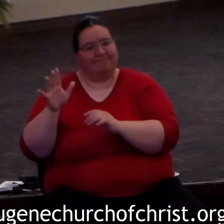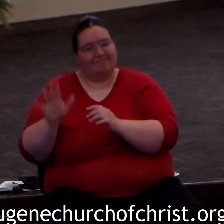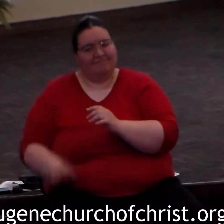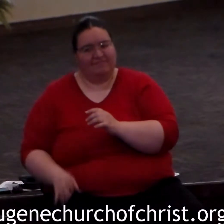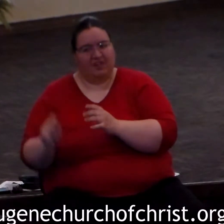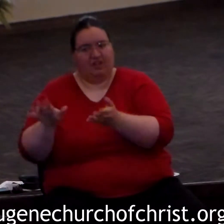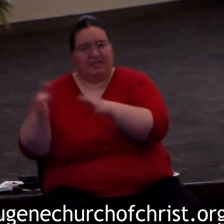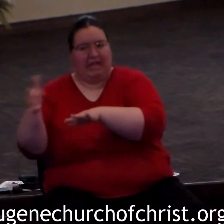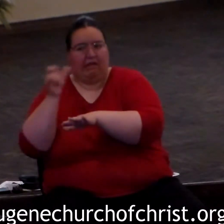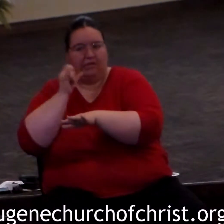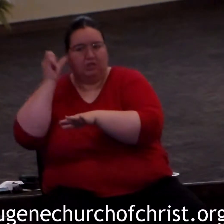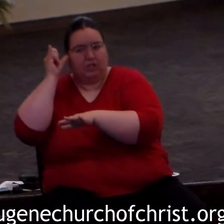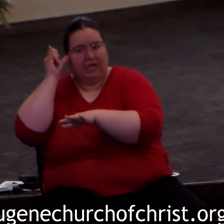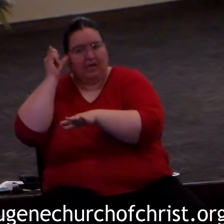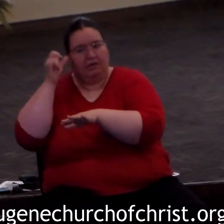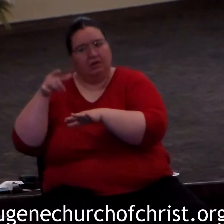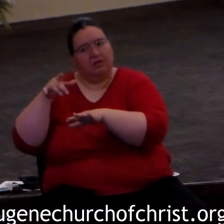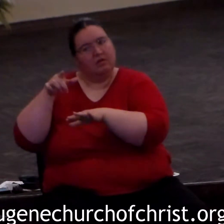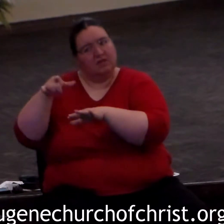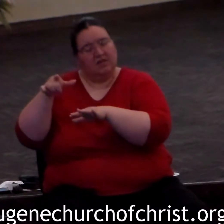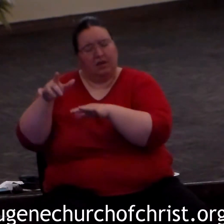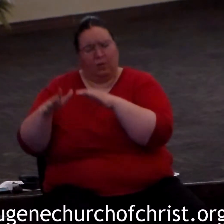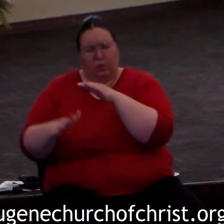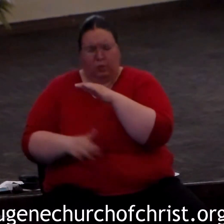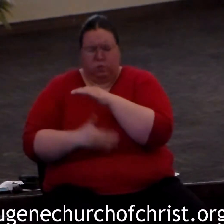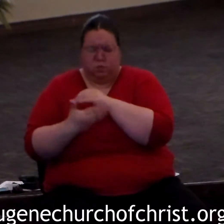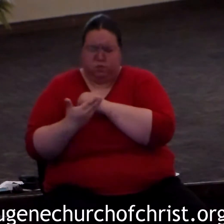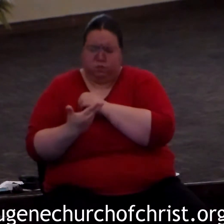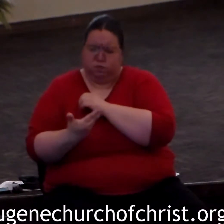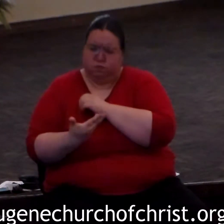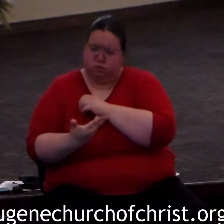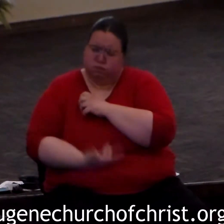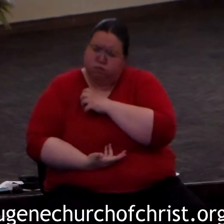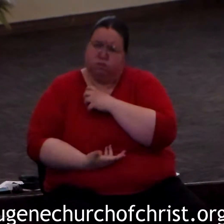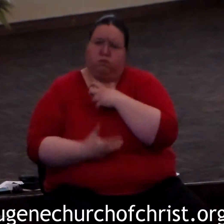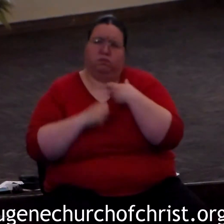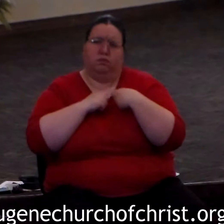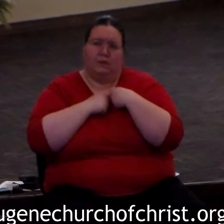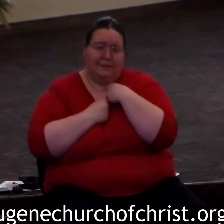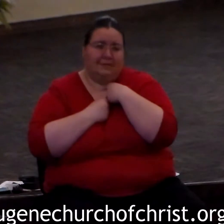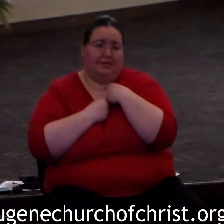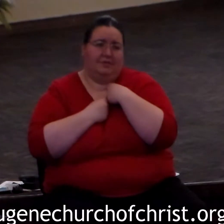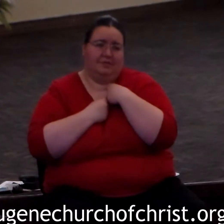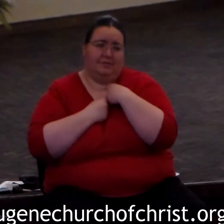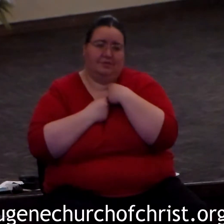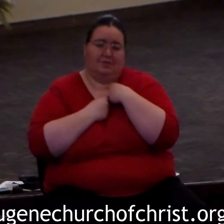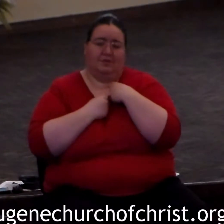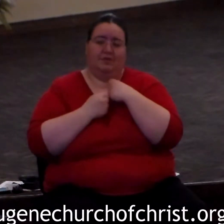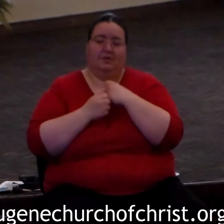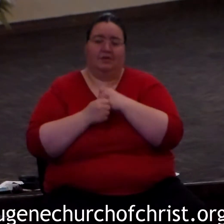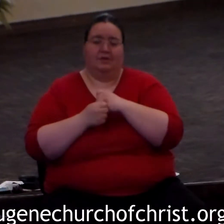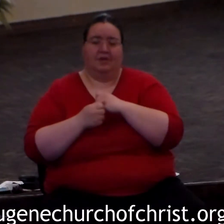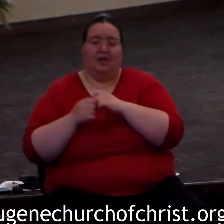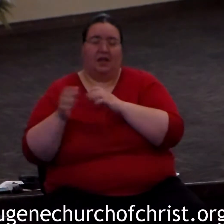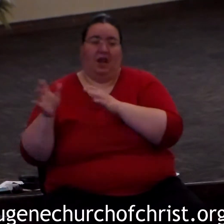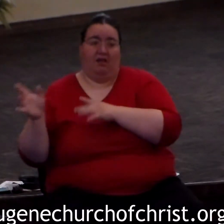it. That is not, much like this woman and her plight in this culture, that is not what dogs were in this culture